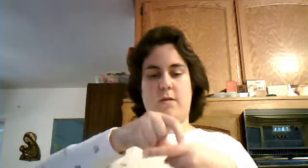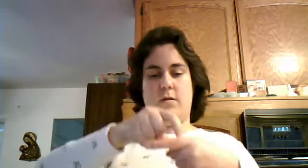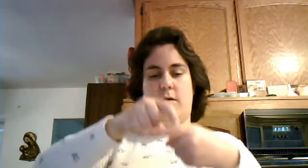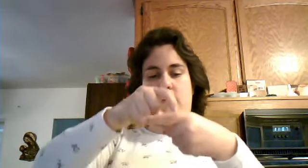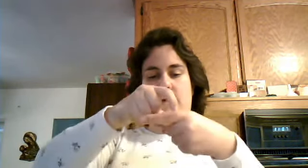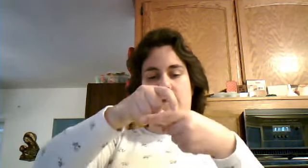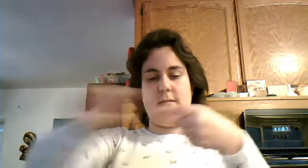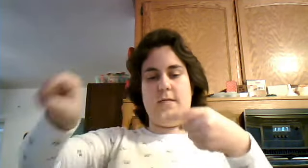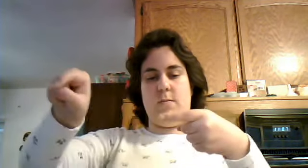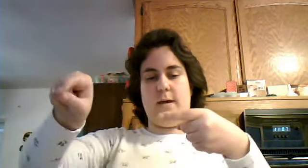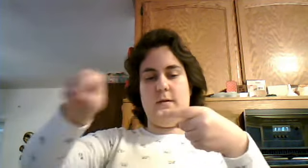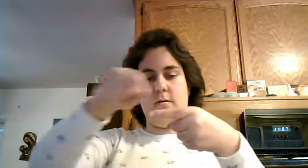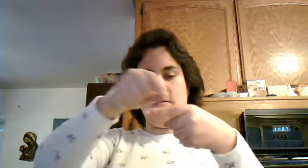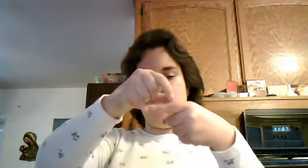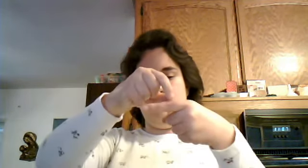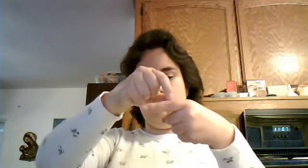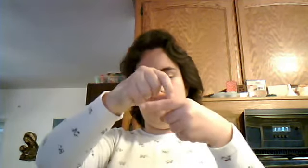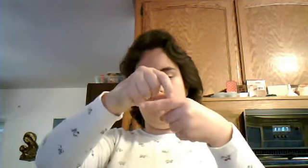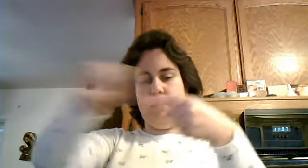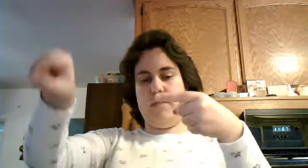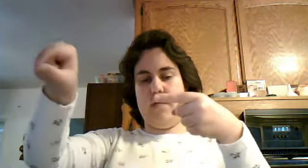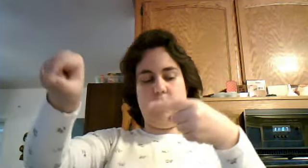gonna go like that. TDY. TDY.